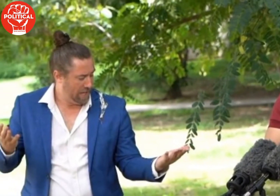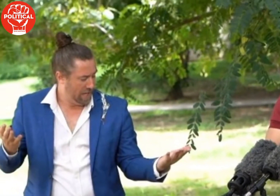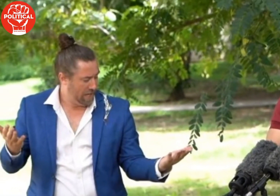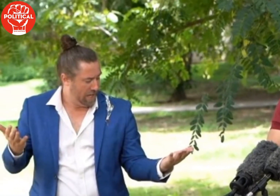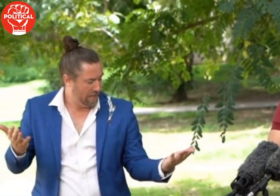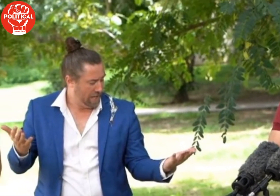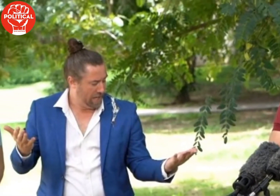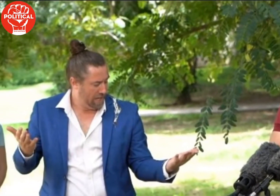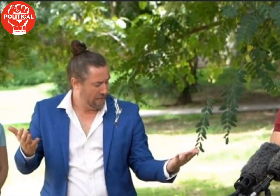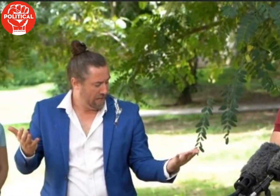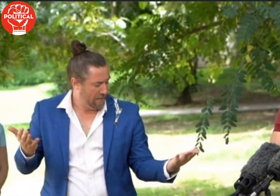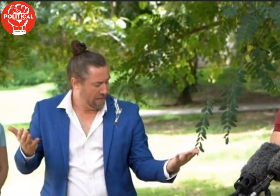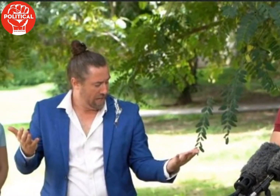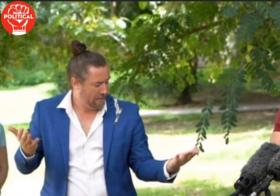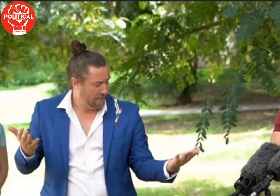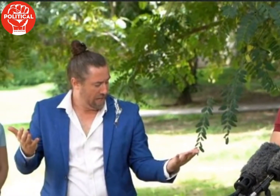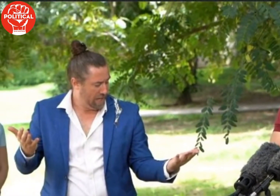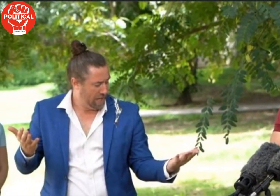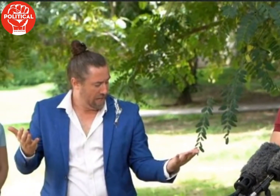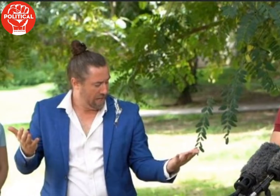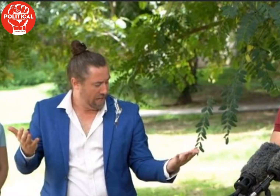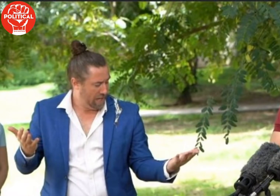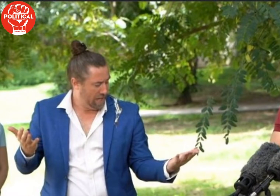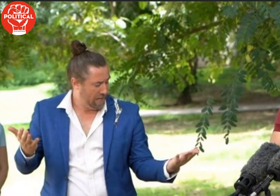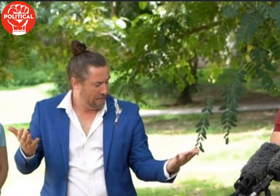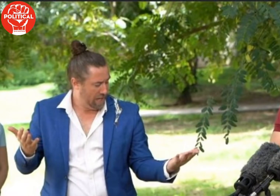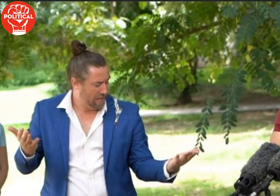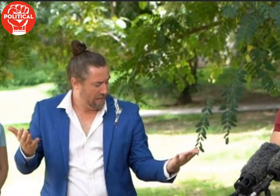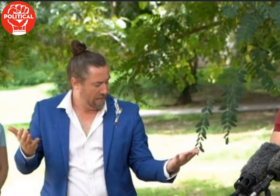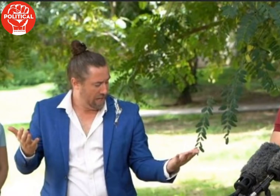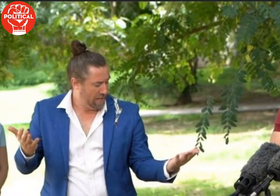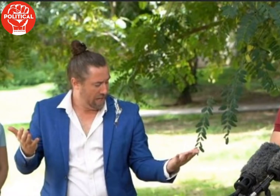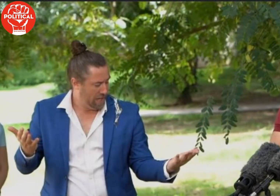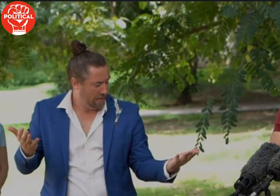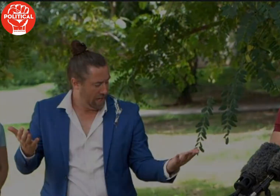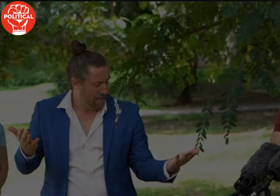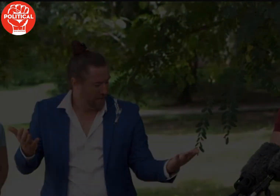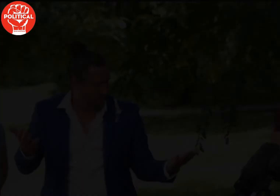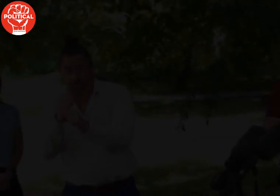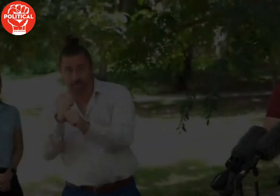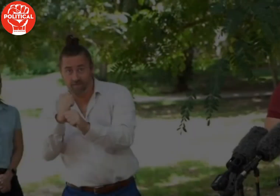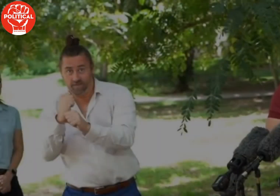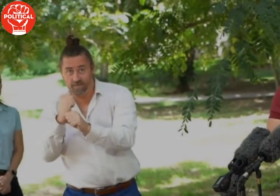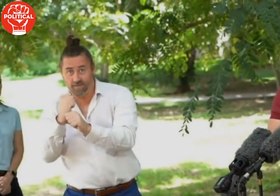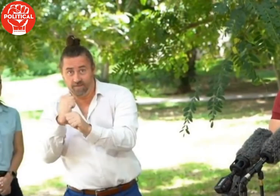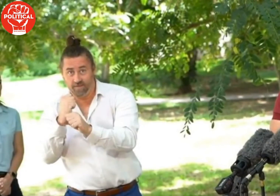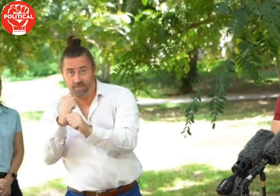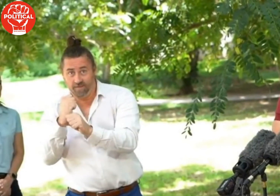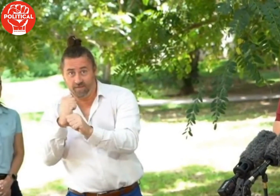Standing next to Deputy Premier Stephen Miles, Mr Webb was in the middle of signing when he was stopped in his tracks by the unexpected aerial assault.